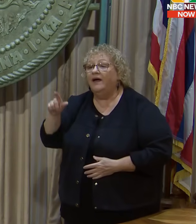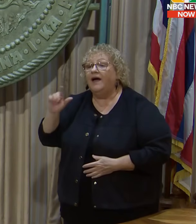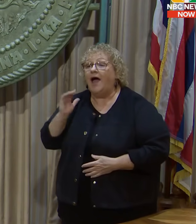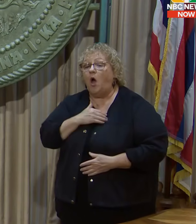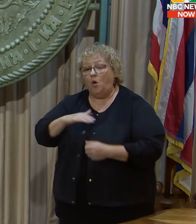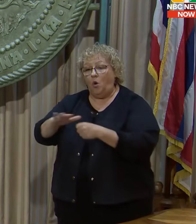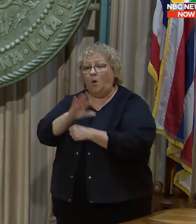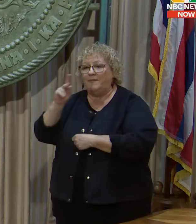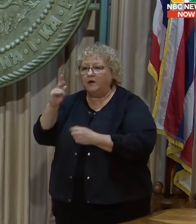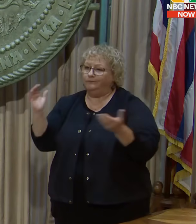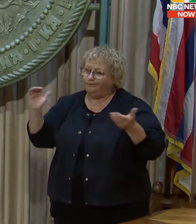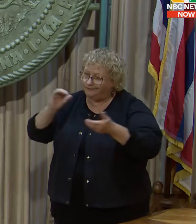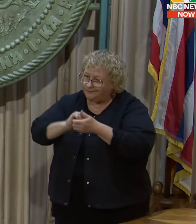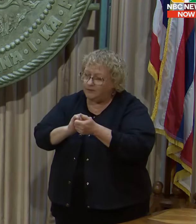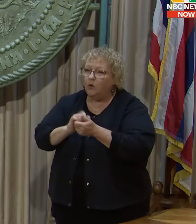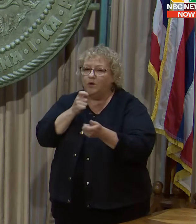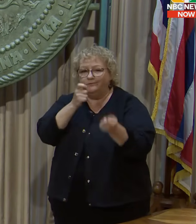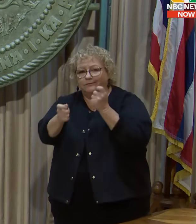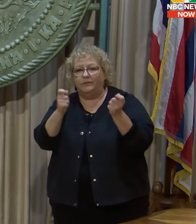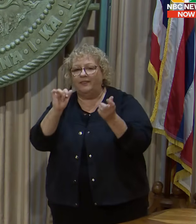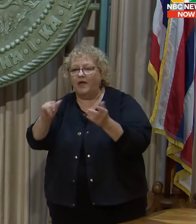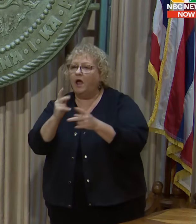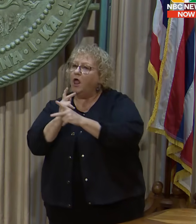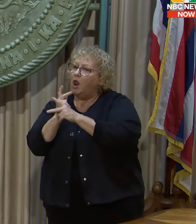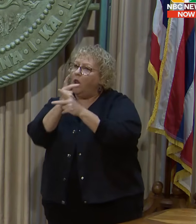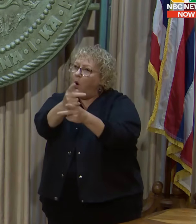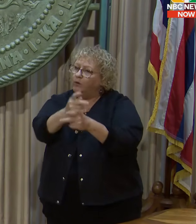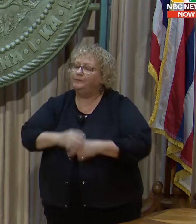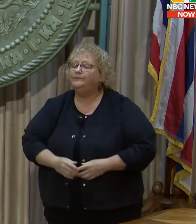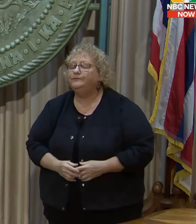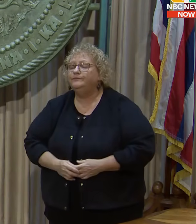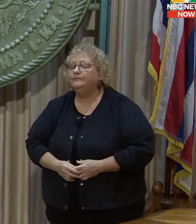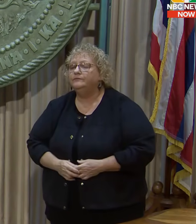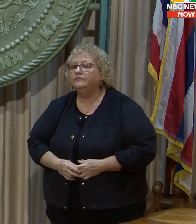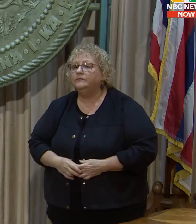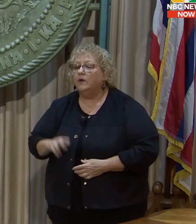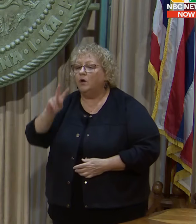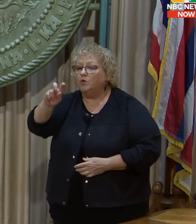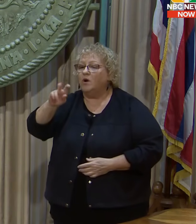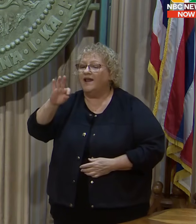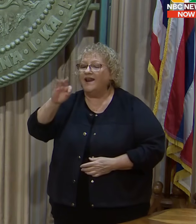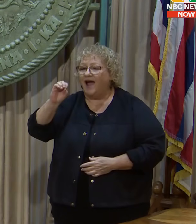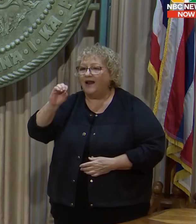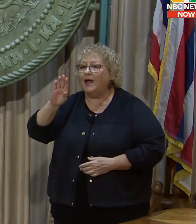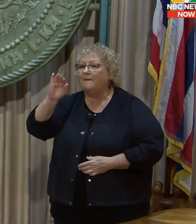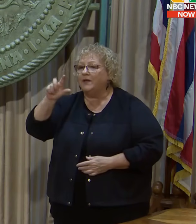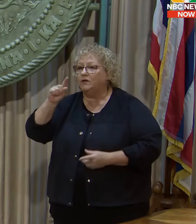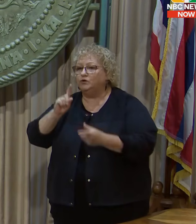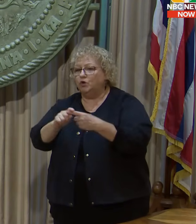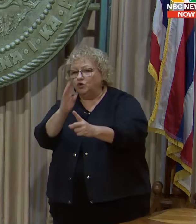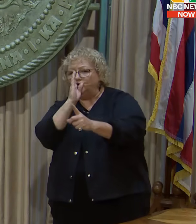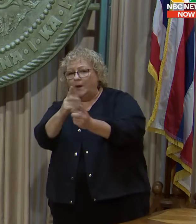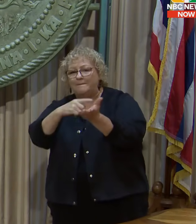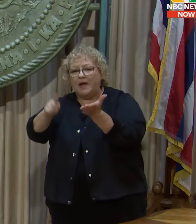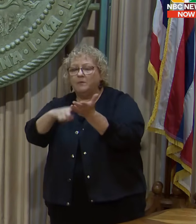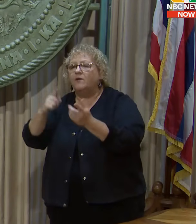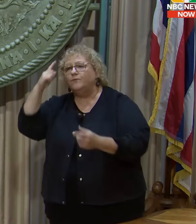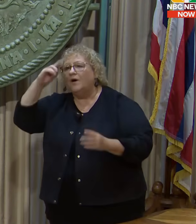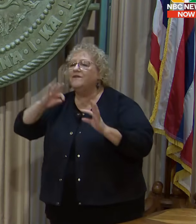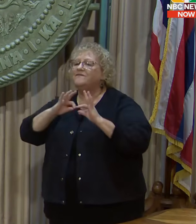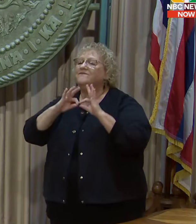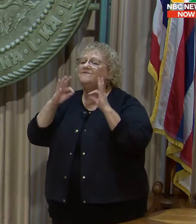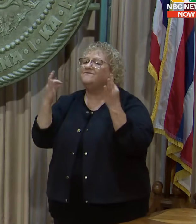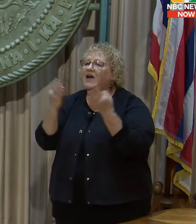our local banks who are going to be administering those loans. We also have $290 billion in direct payments to families. We